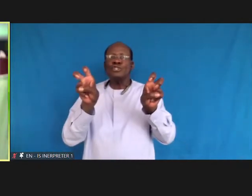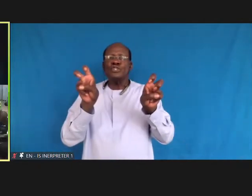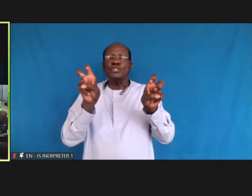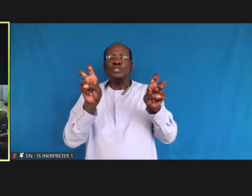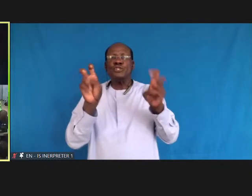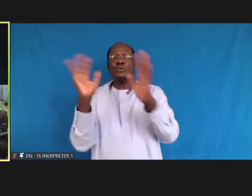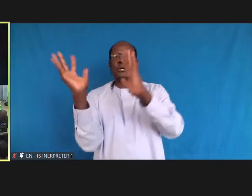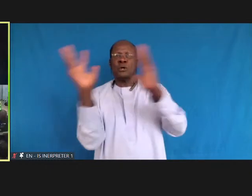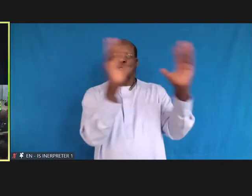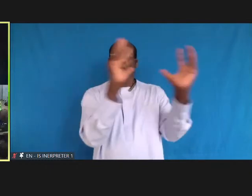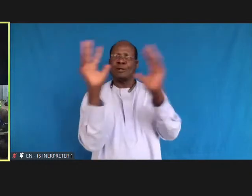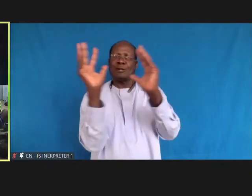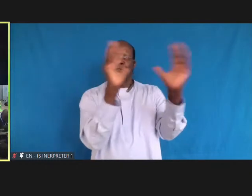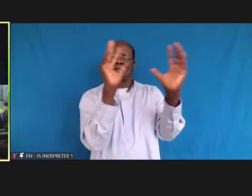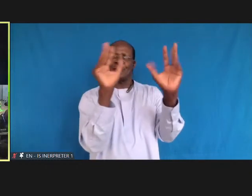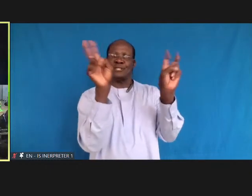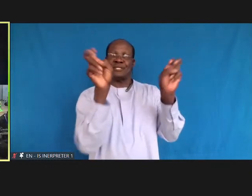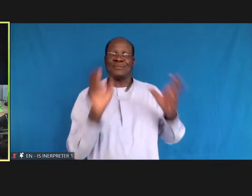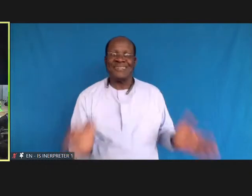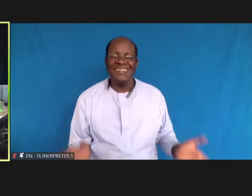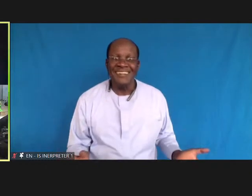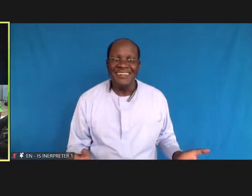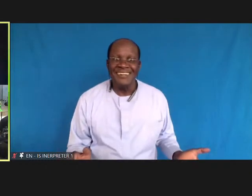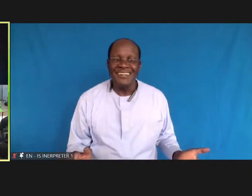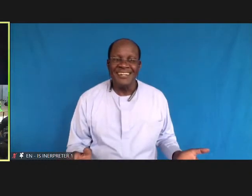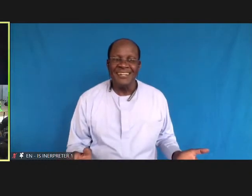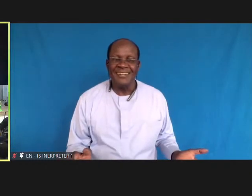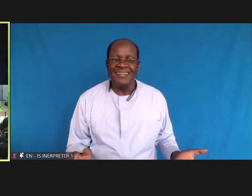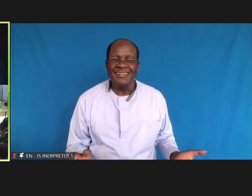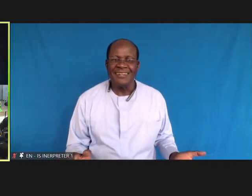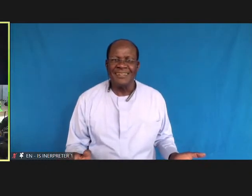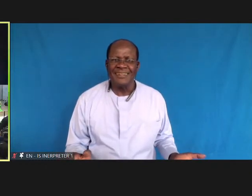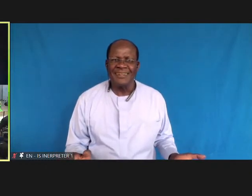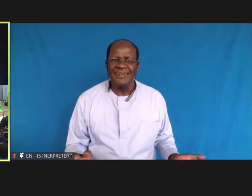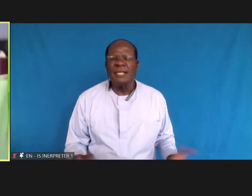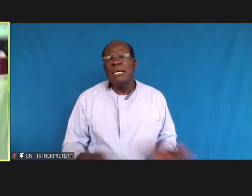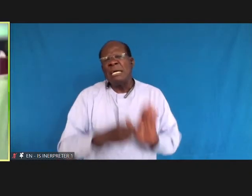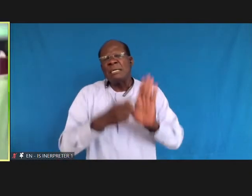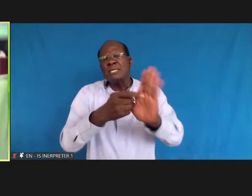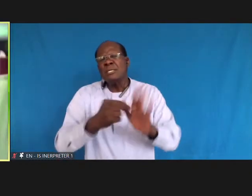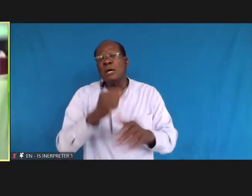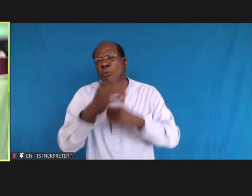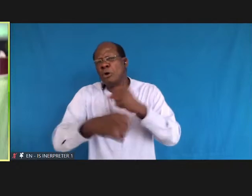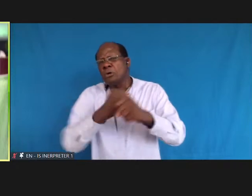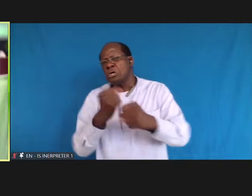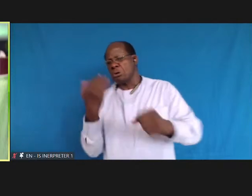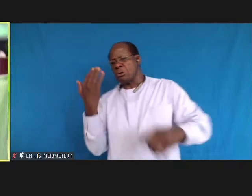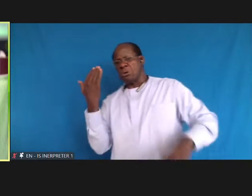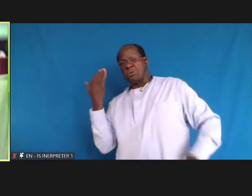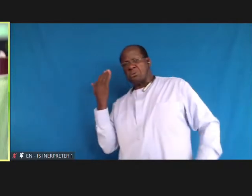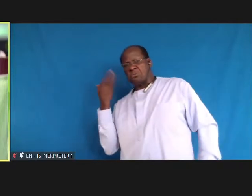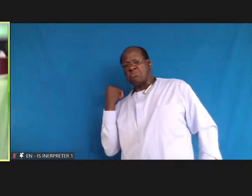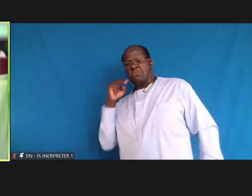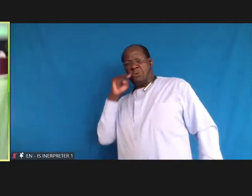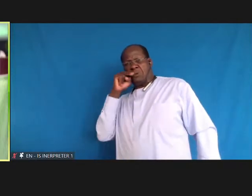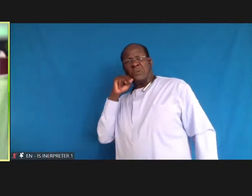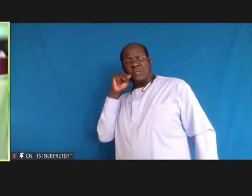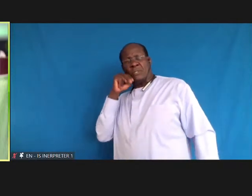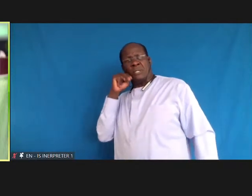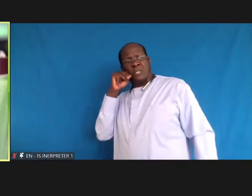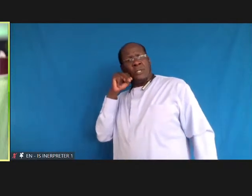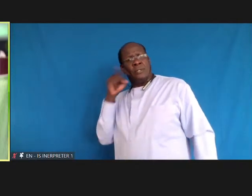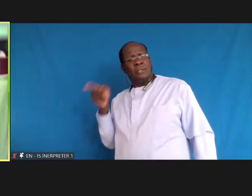the scope of Nigeria. In last year, about 30 states out of the 36 states of Nigeria